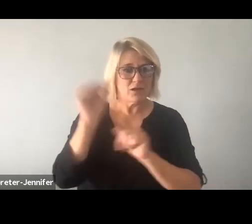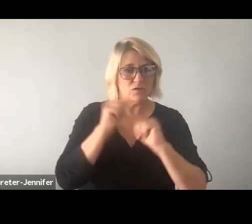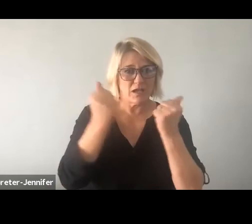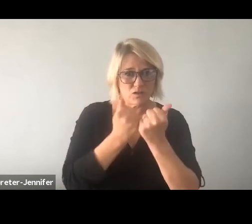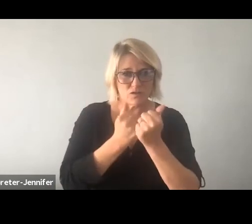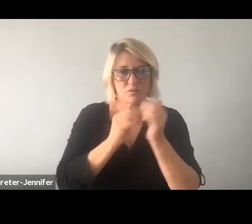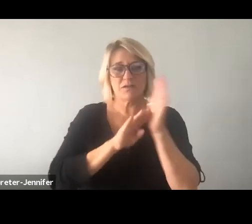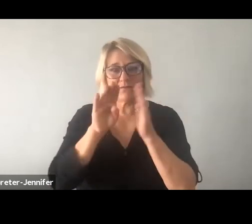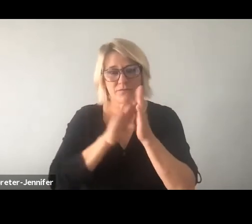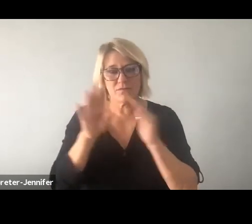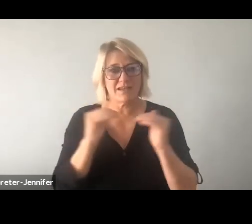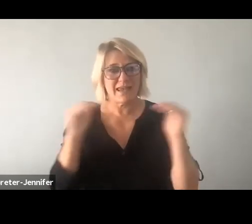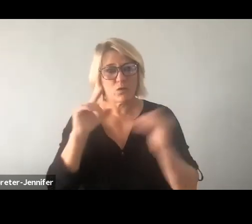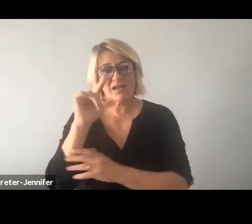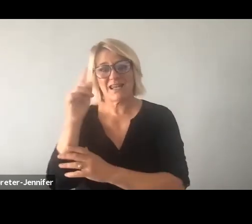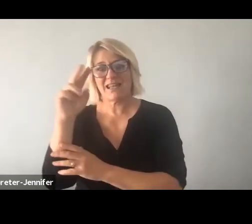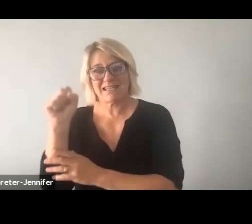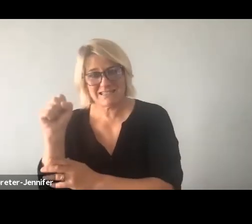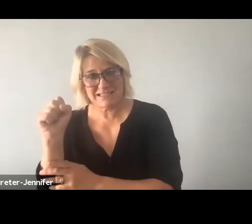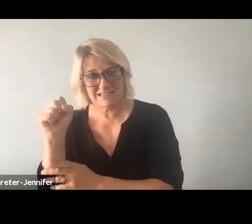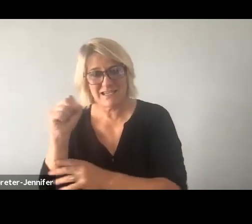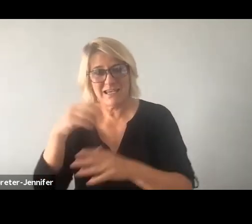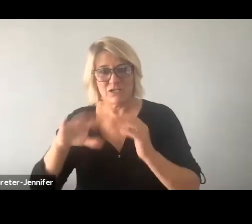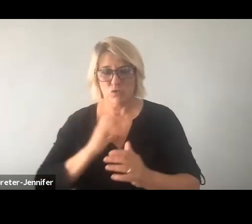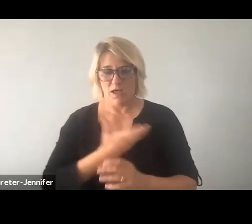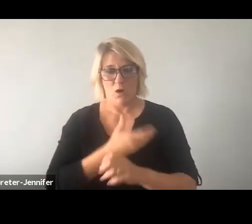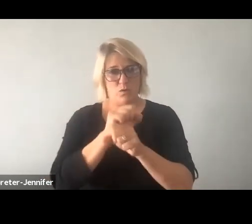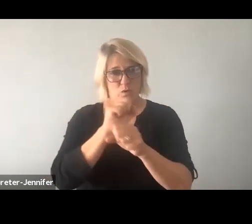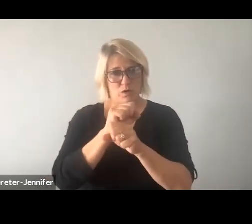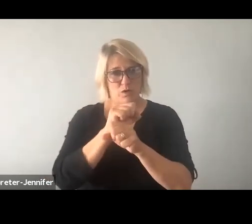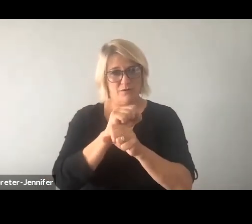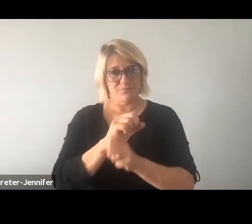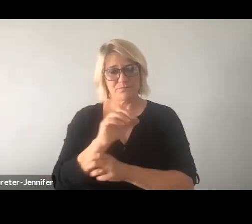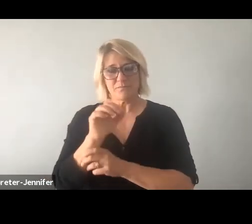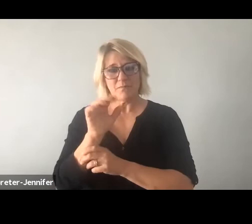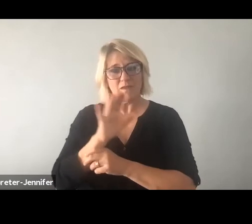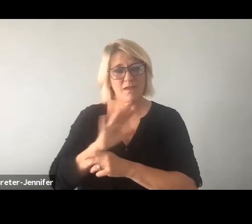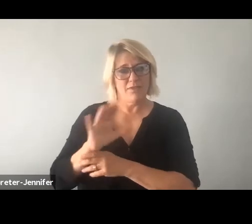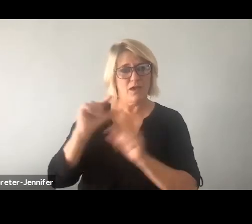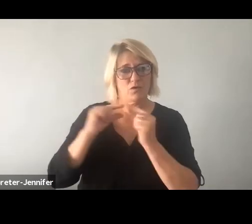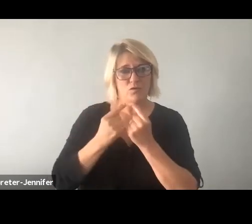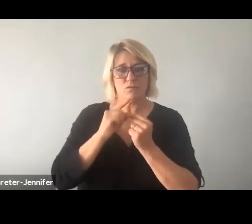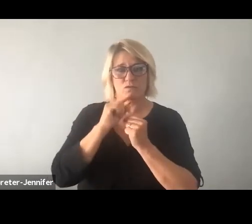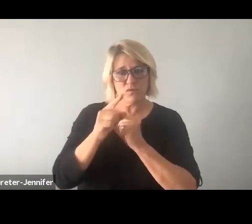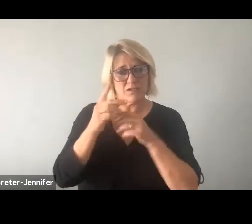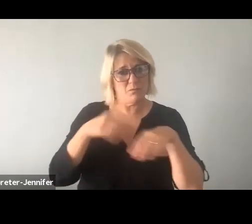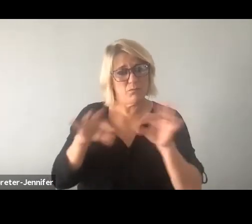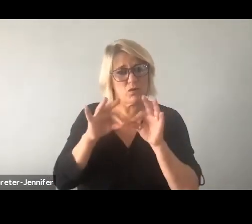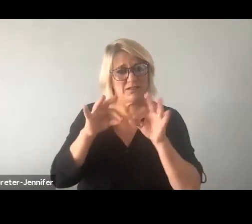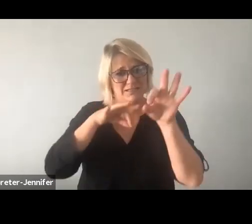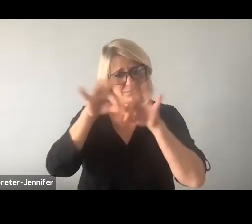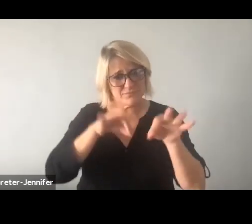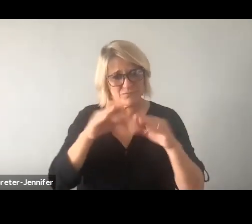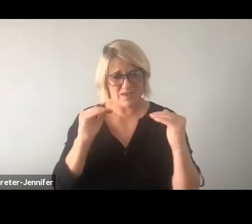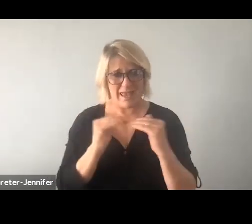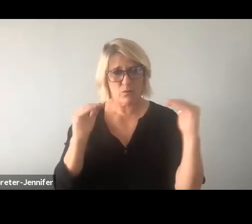building an equity lens into our work. The administration, really importantly, has defined